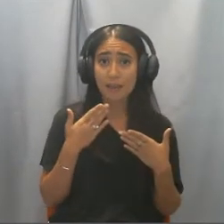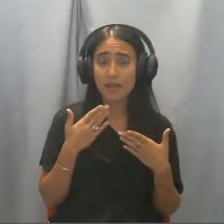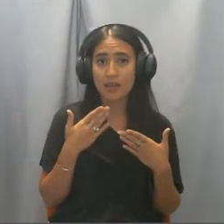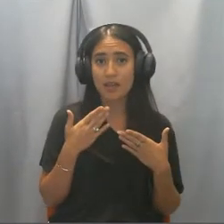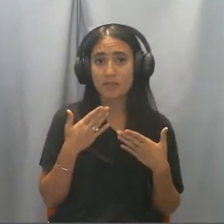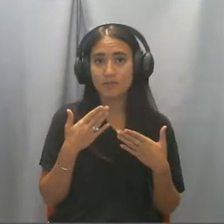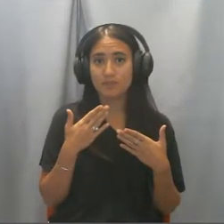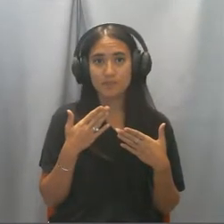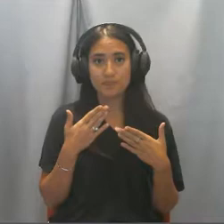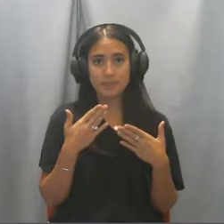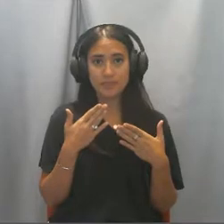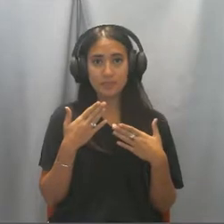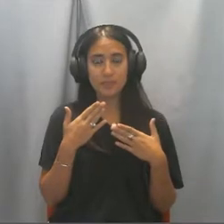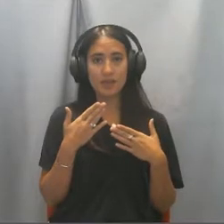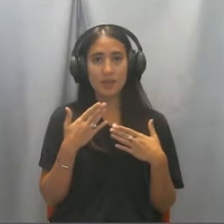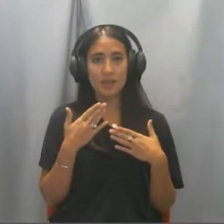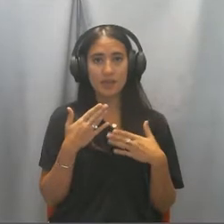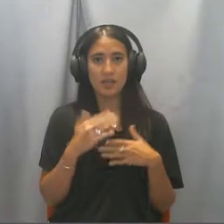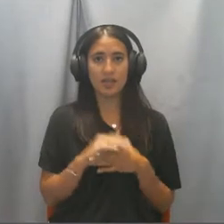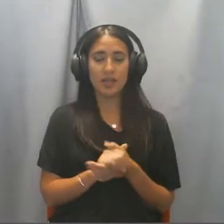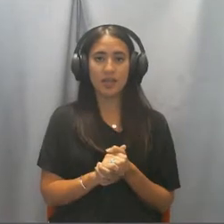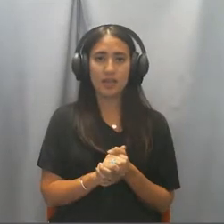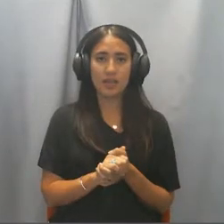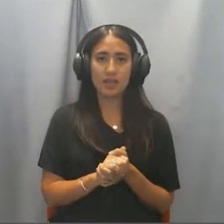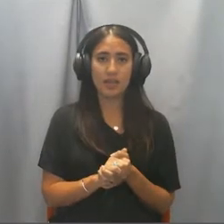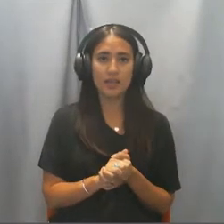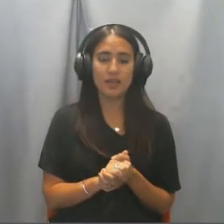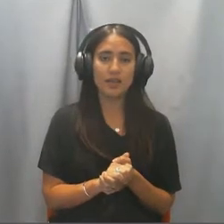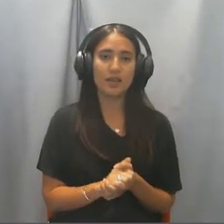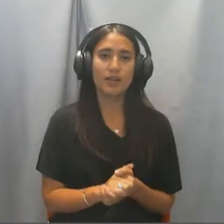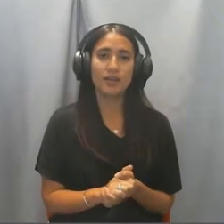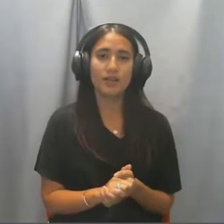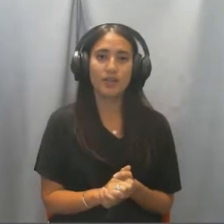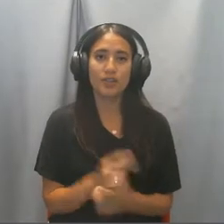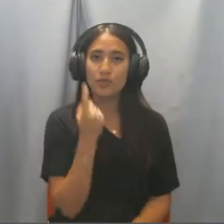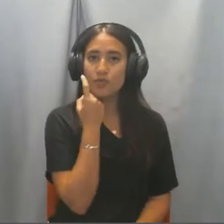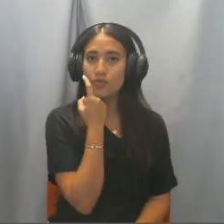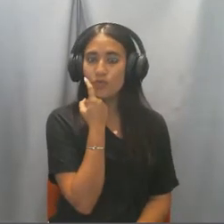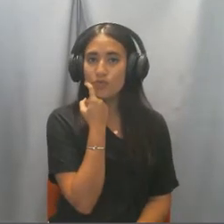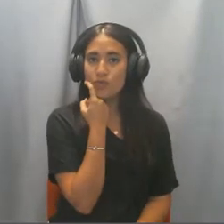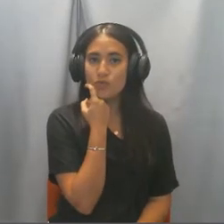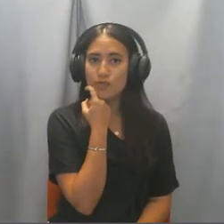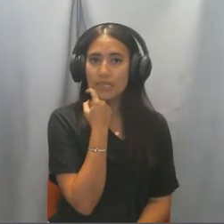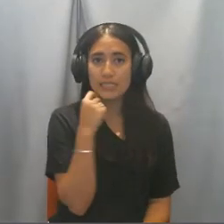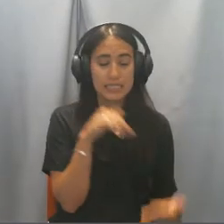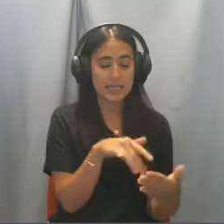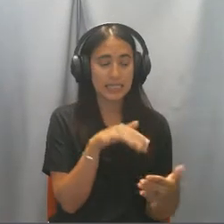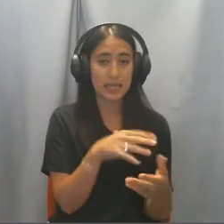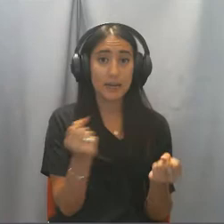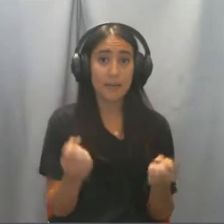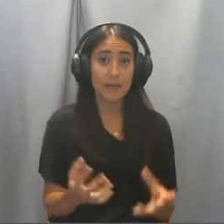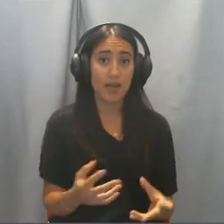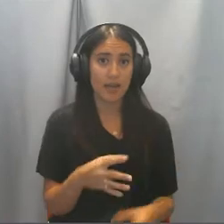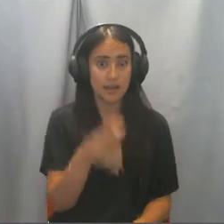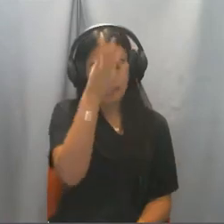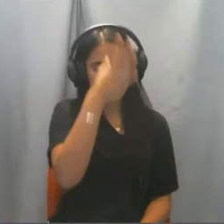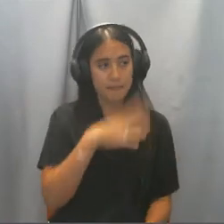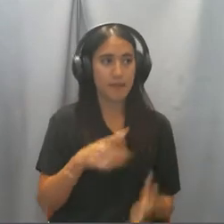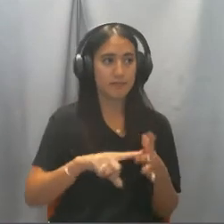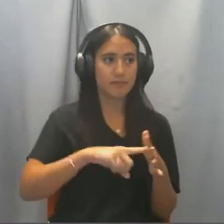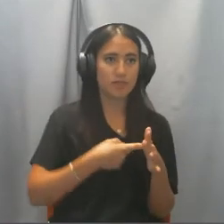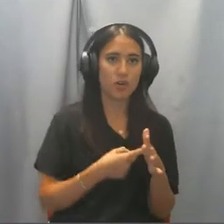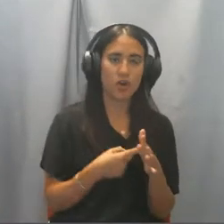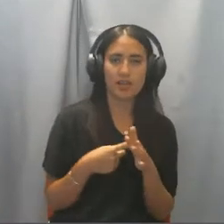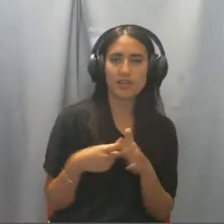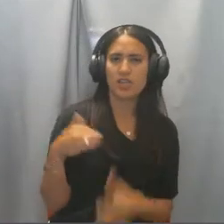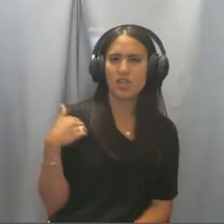playmates. Just like the millennials in that recent survey, many of our men, when they were starting out as young adults,